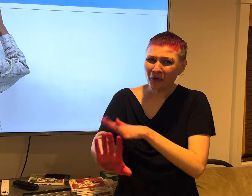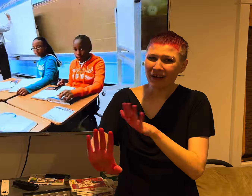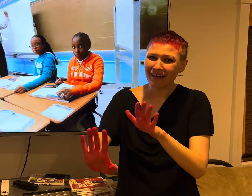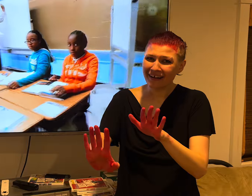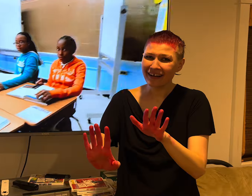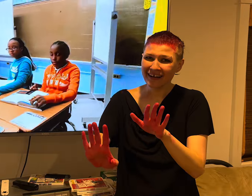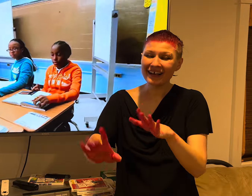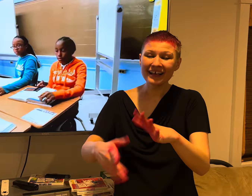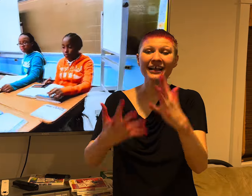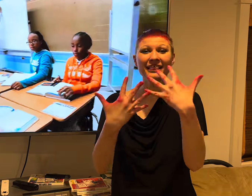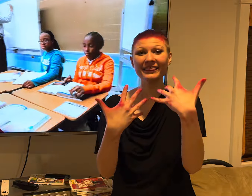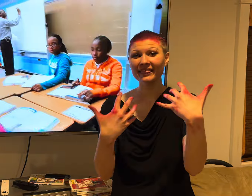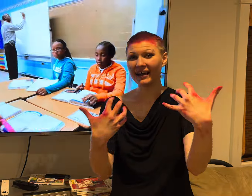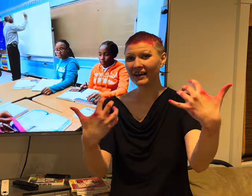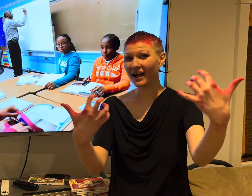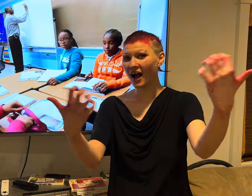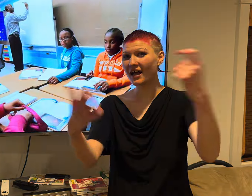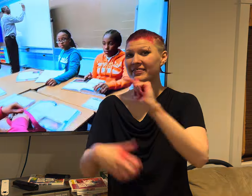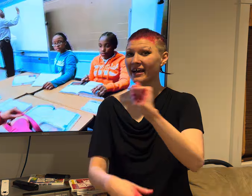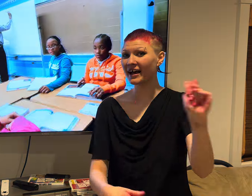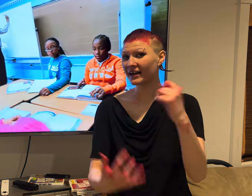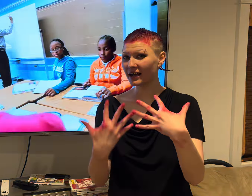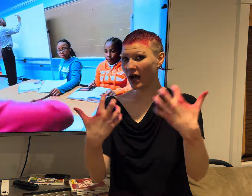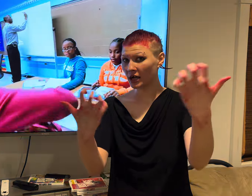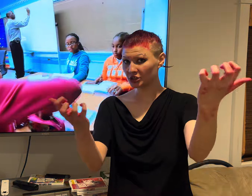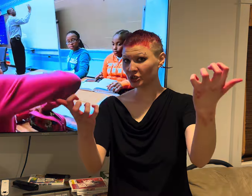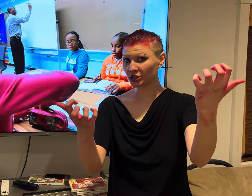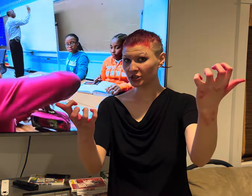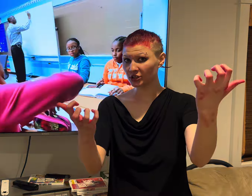The concert The concert was held